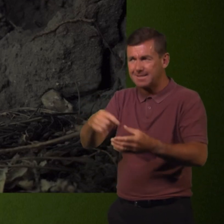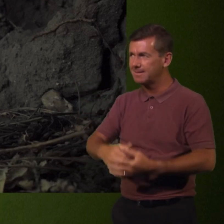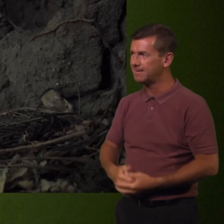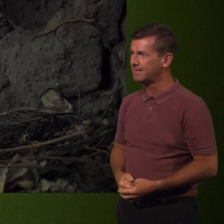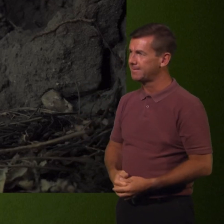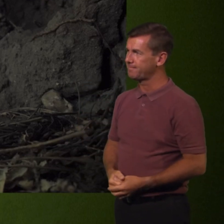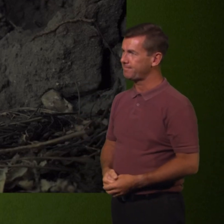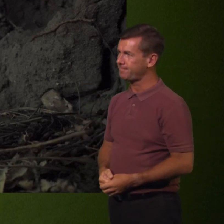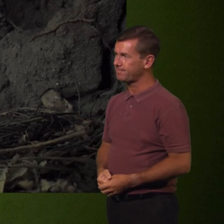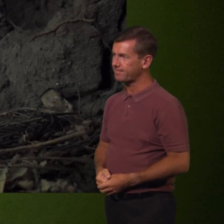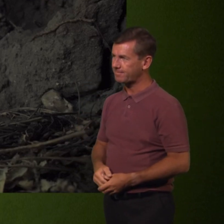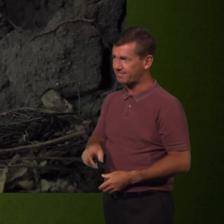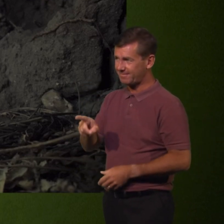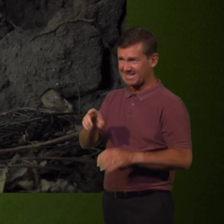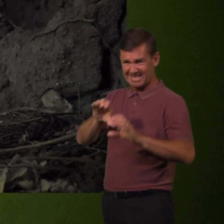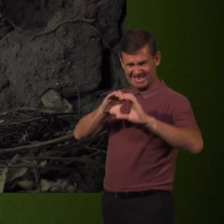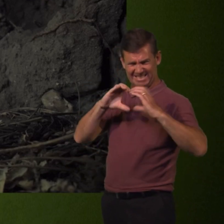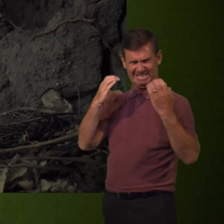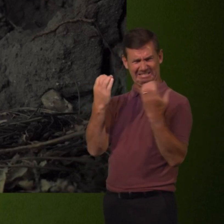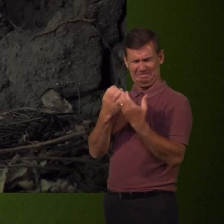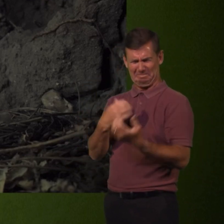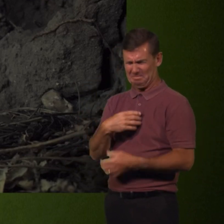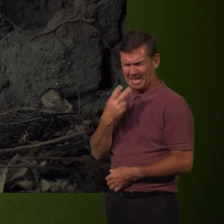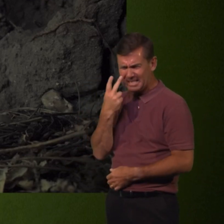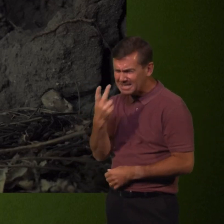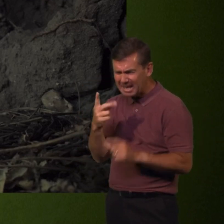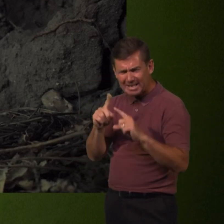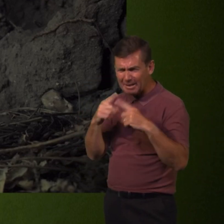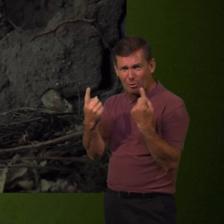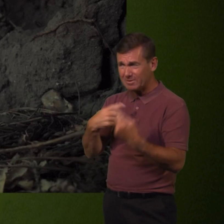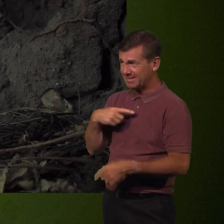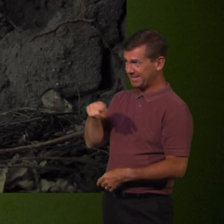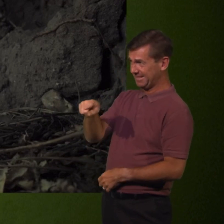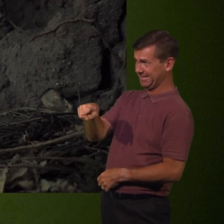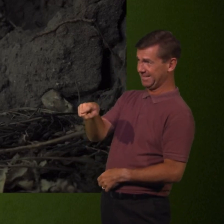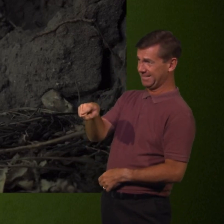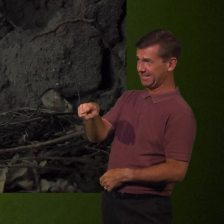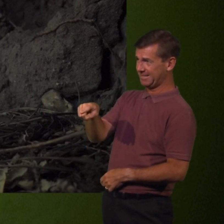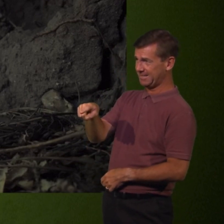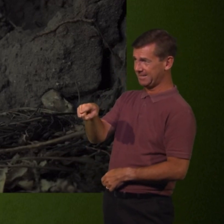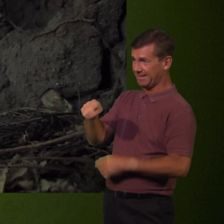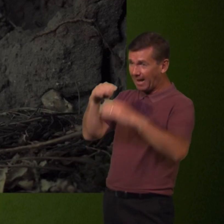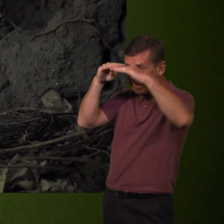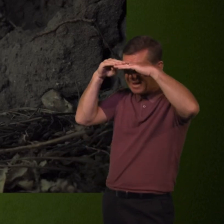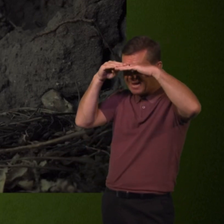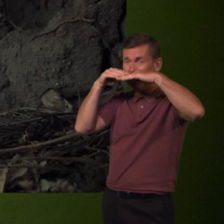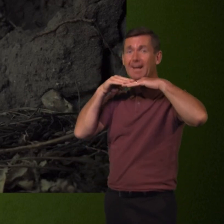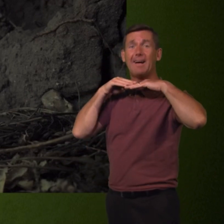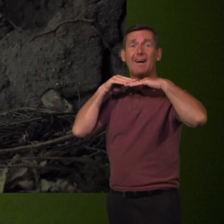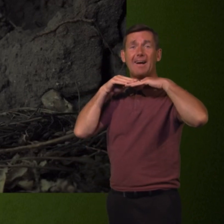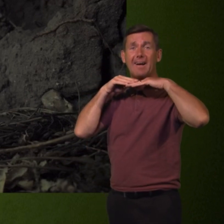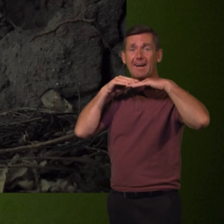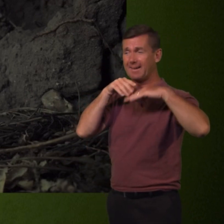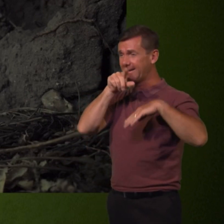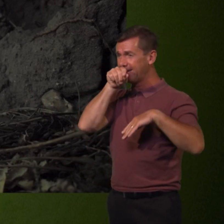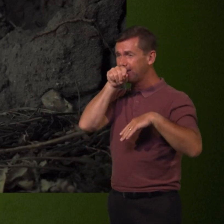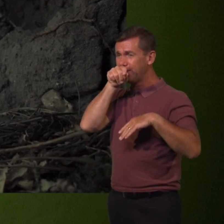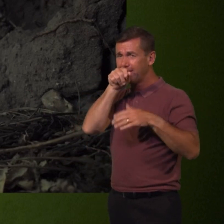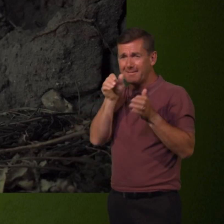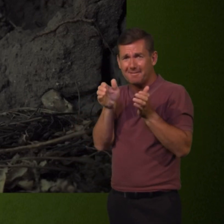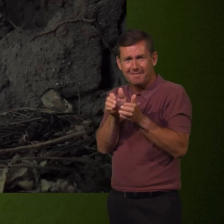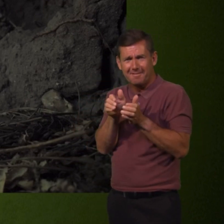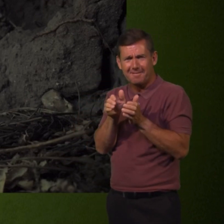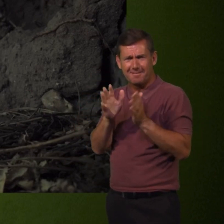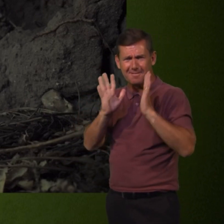well hidden, I'm actually struggling to see it. There you go, you can see the chick, you can see, isn't that amazing? Yeah. I mean, you can